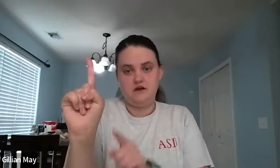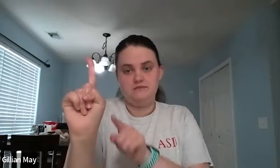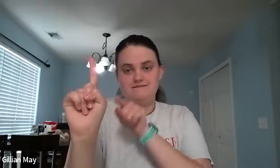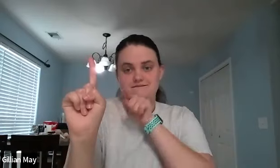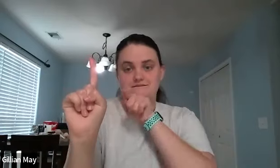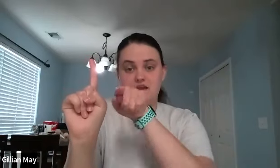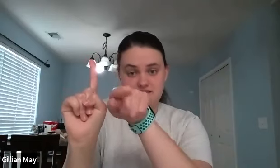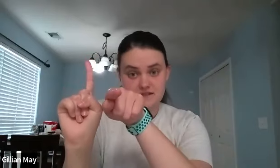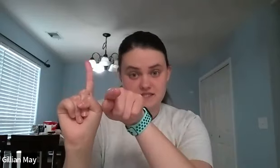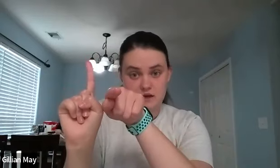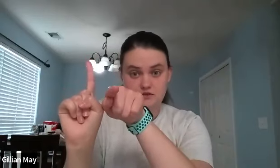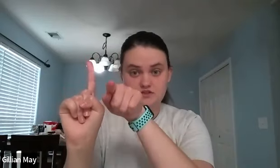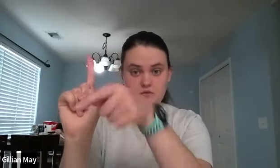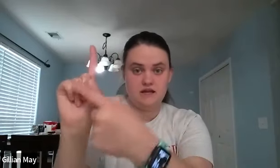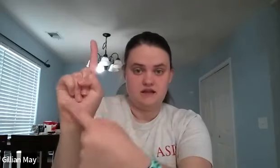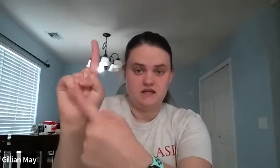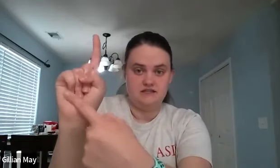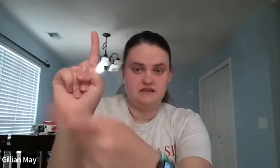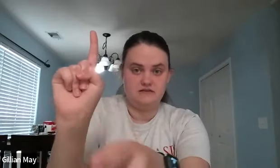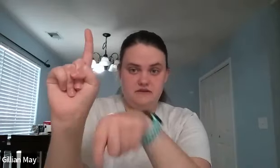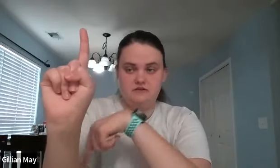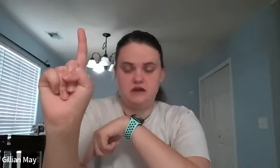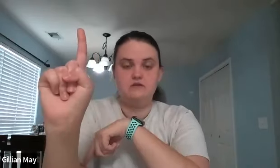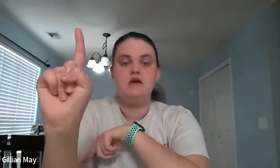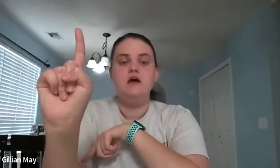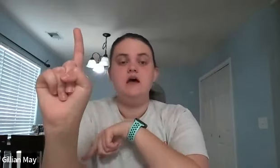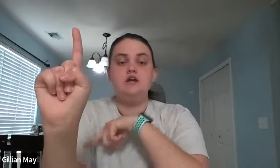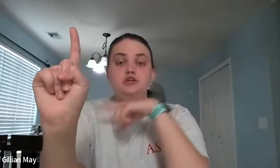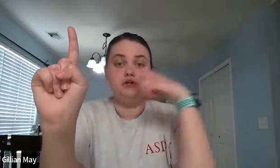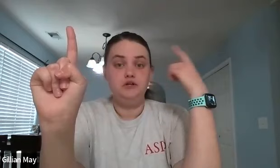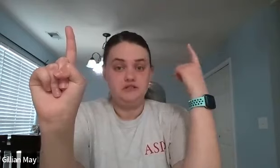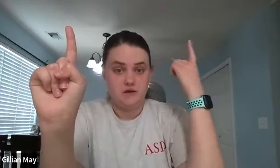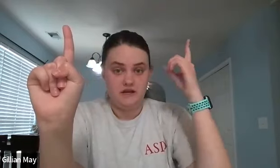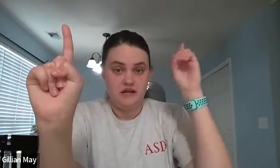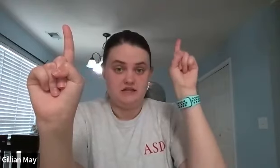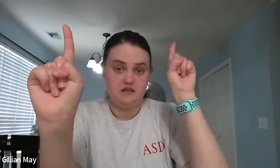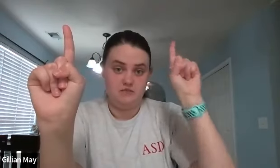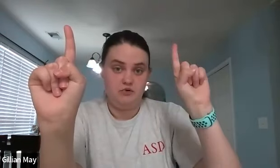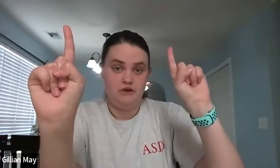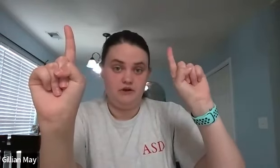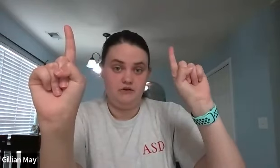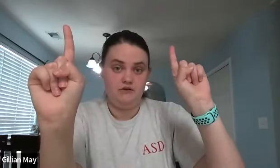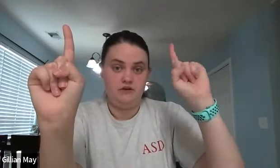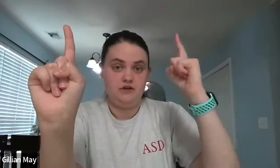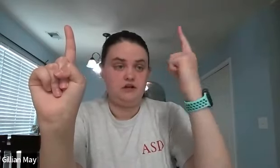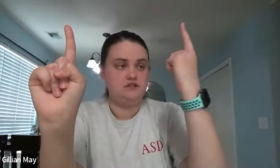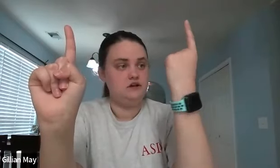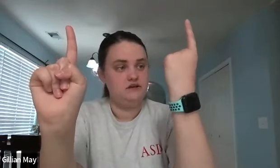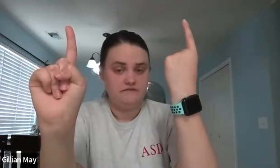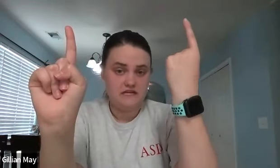up facing this way. You do want it kind of to see the fingers out. Your dominant hand is going to be pointer. You're going to turn it